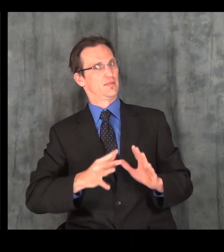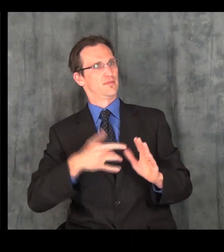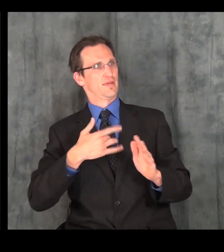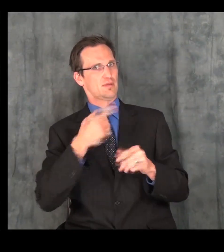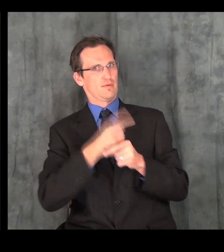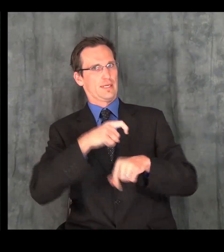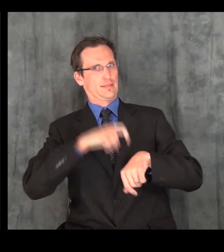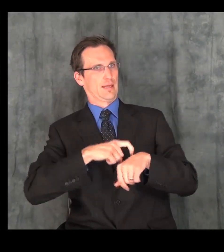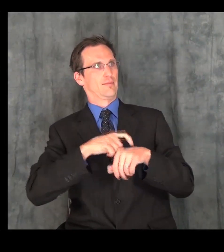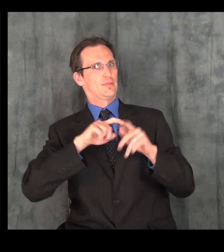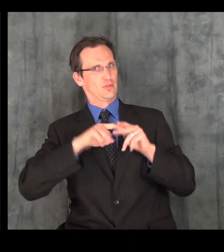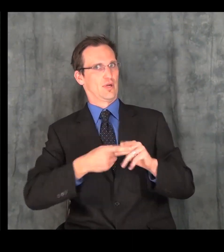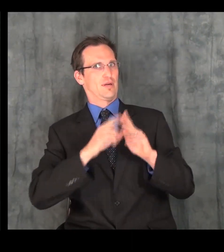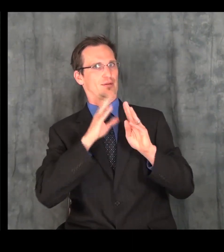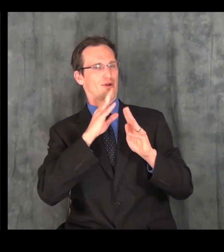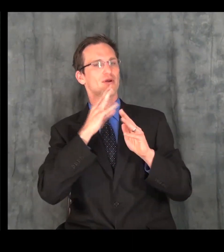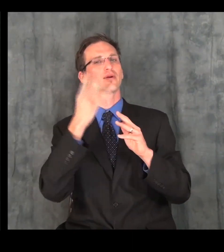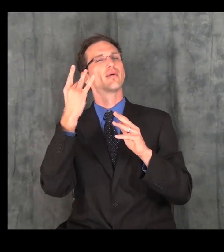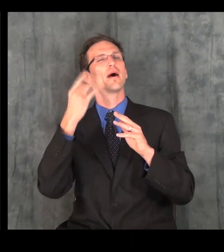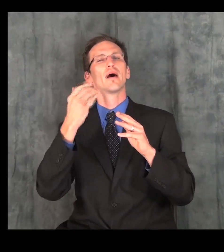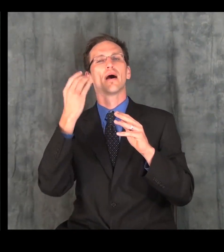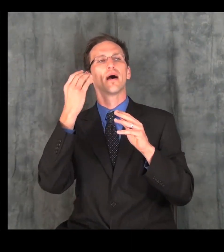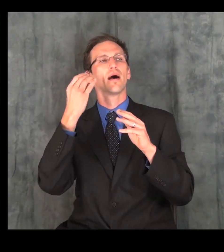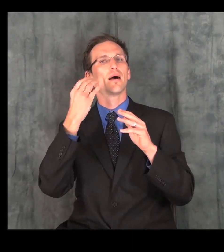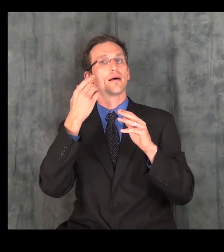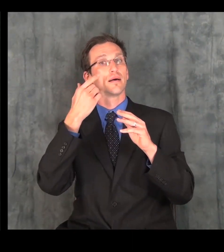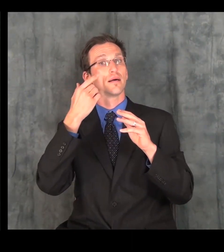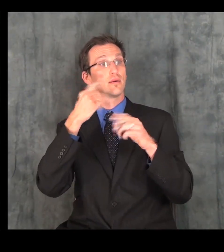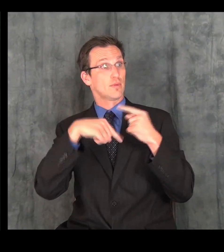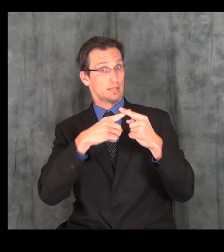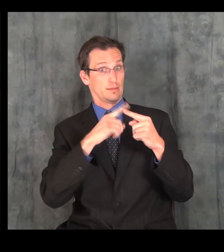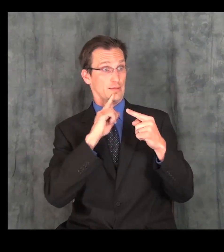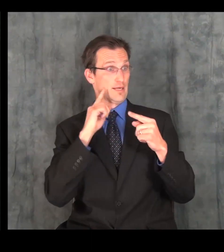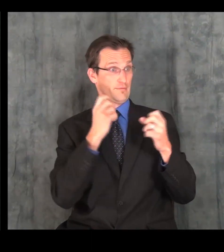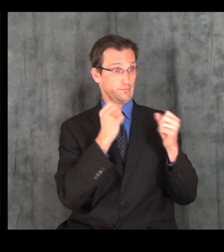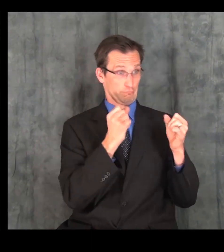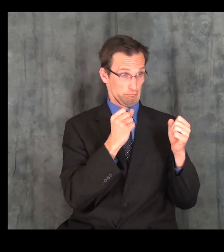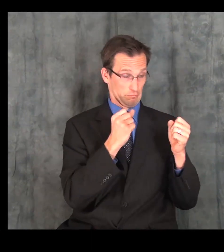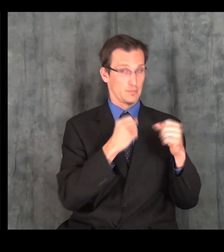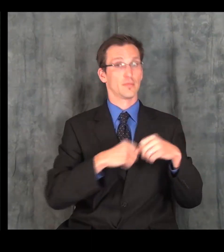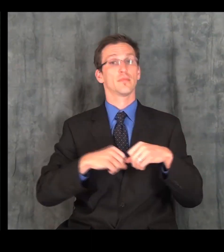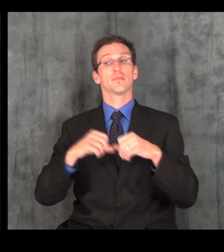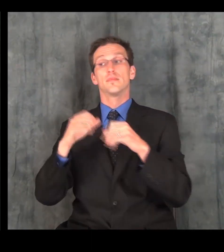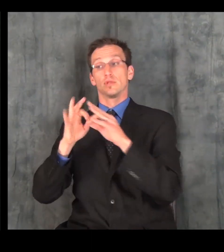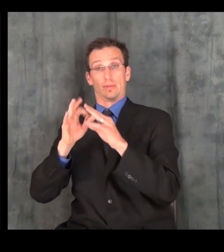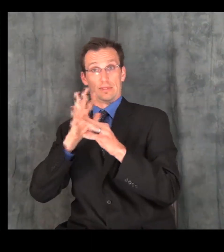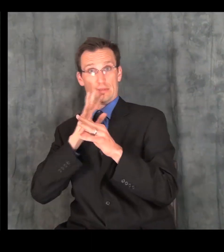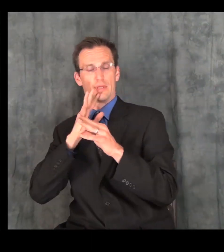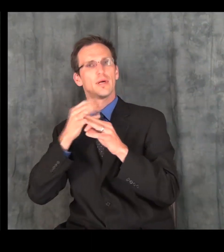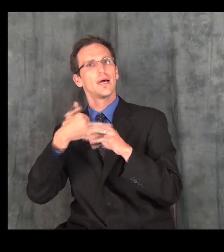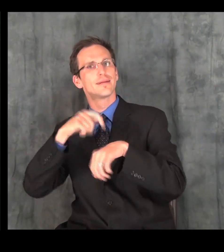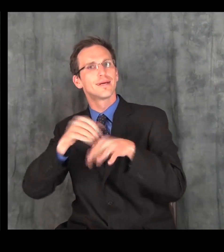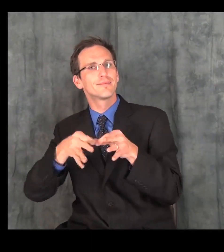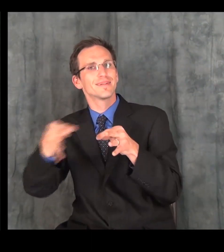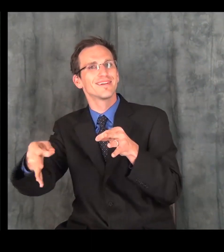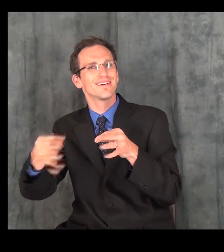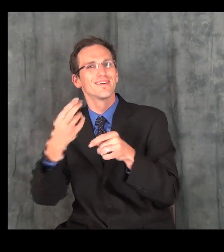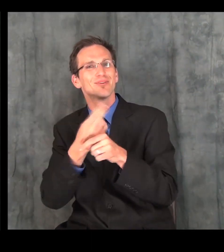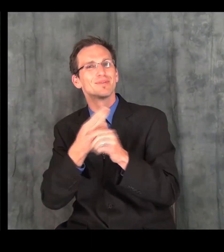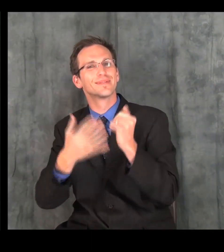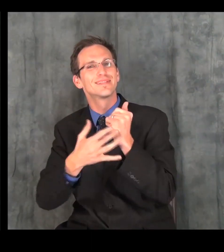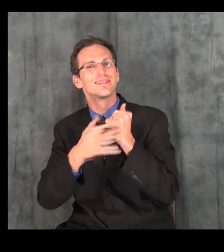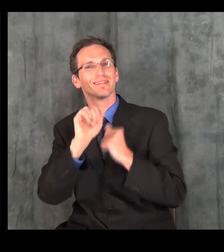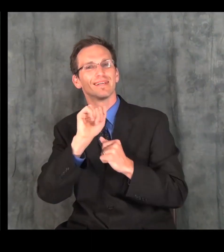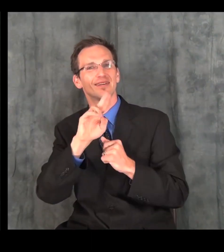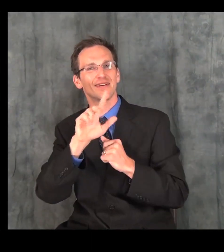respond, because there was a very slight delay through the AVL, so it meant that there tended